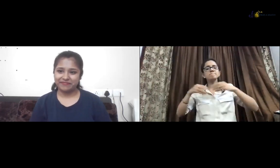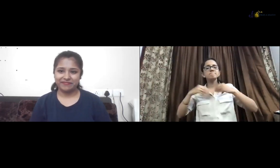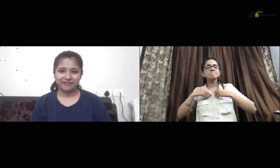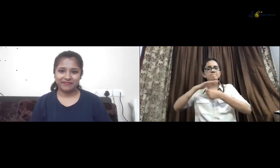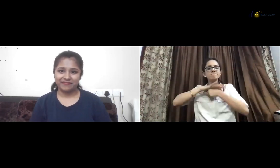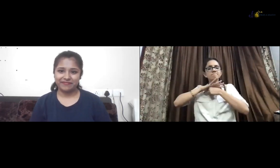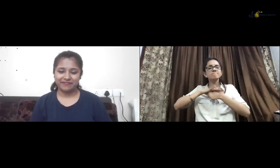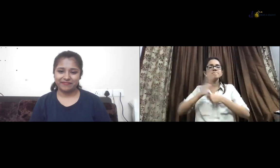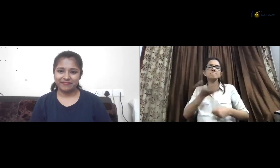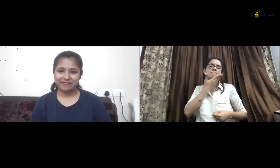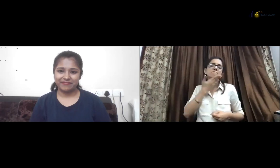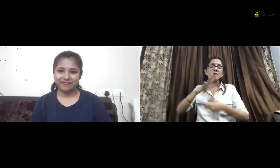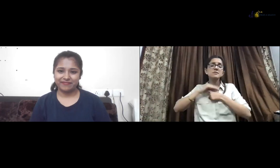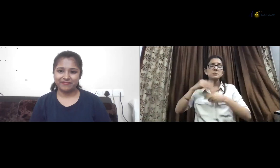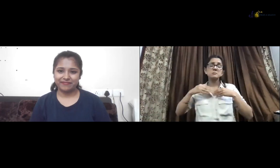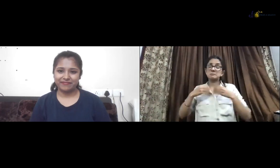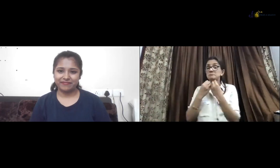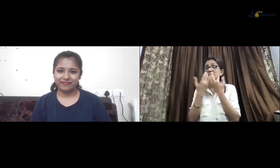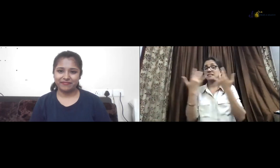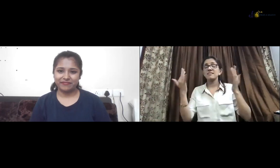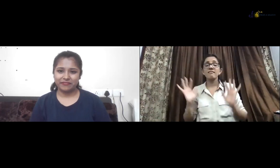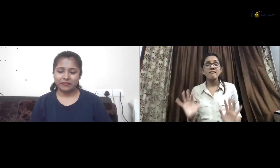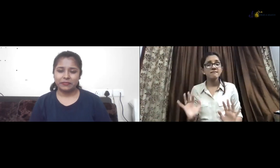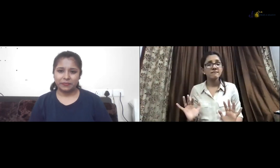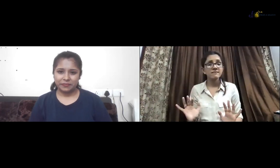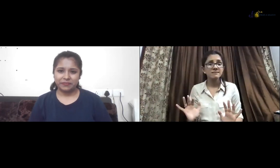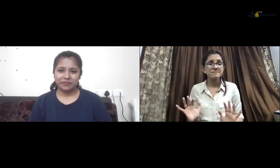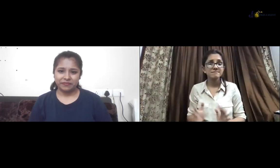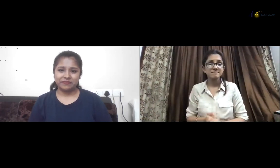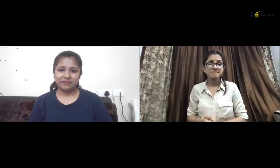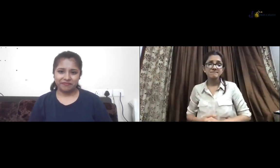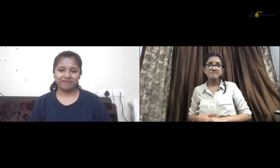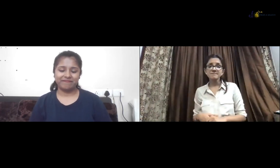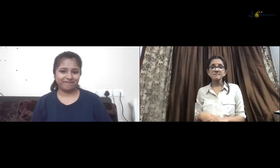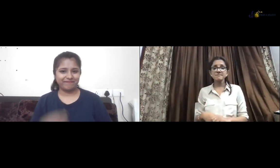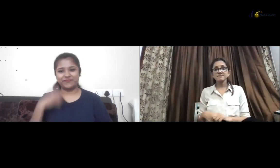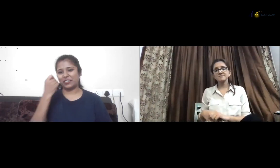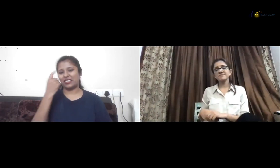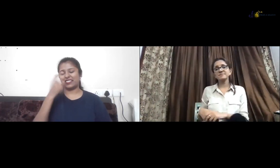financially independent. So they are accepting all of the things. There are a lot of things being